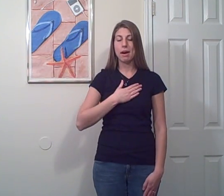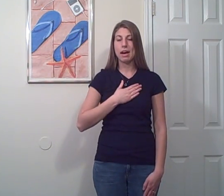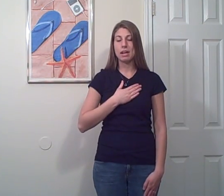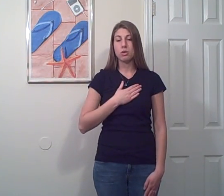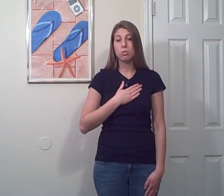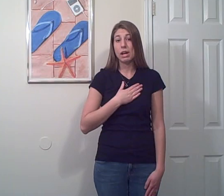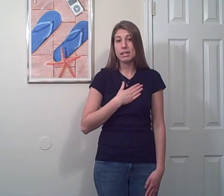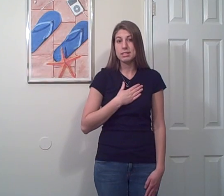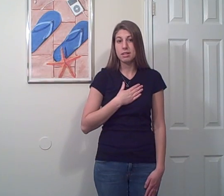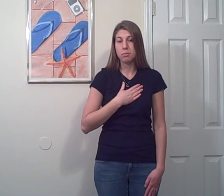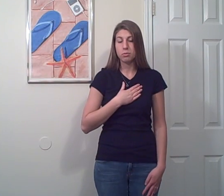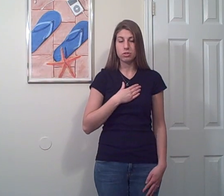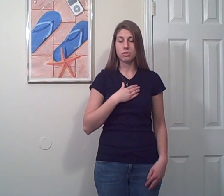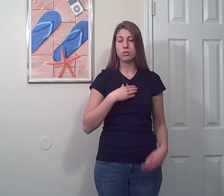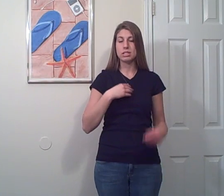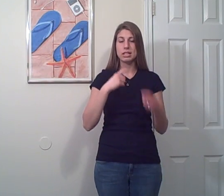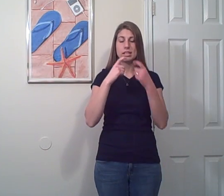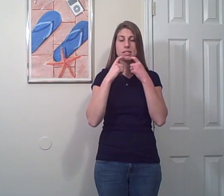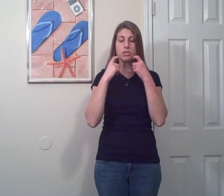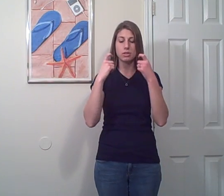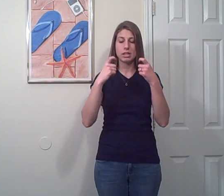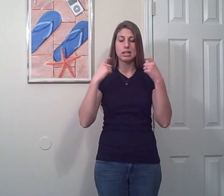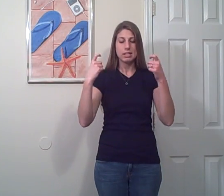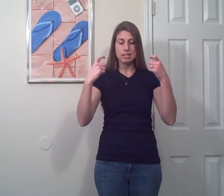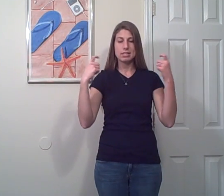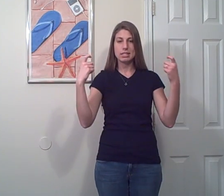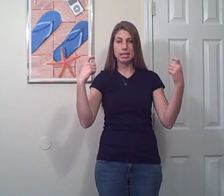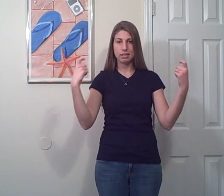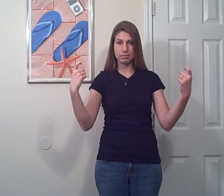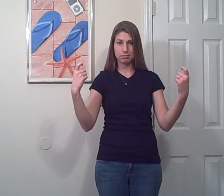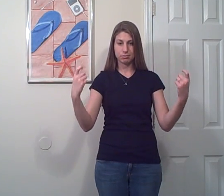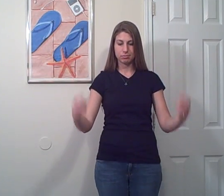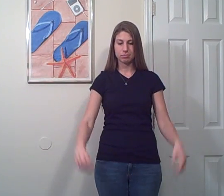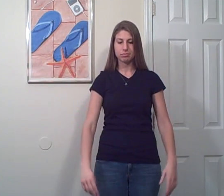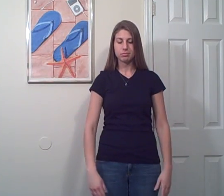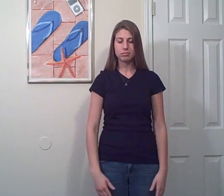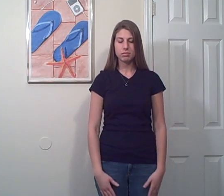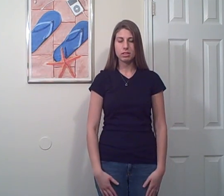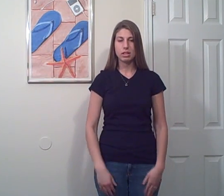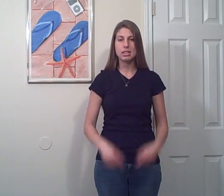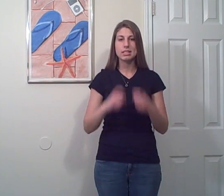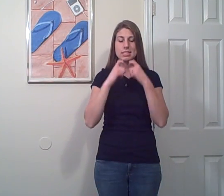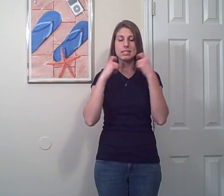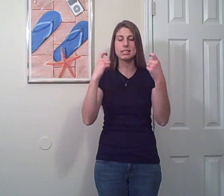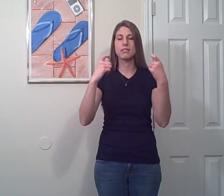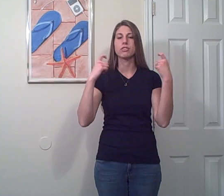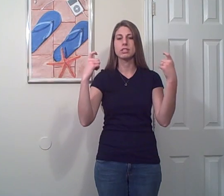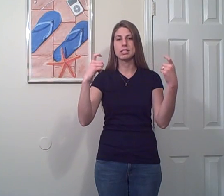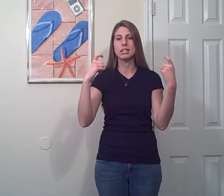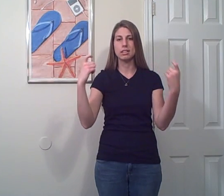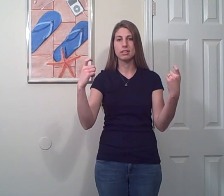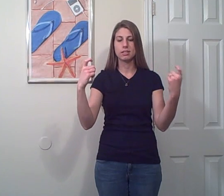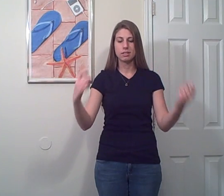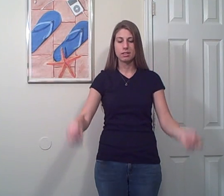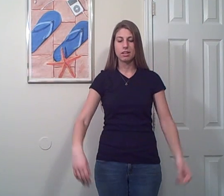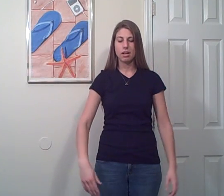my ransom, which I've translated into sin. And this is a sign for sin.